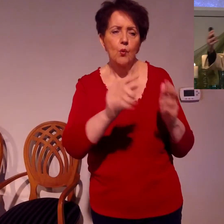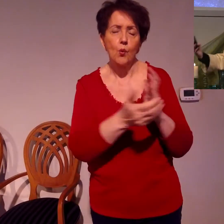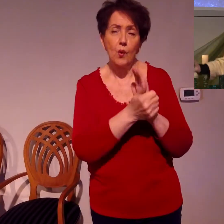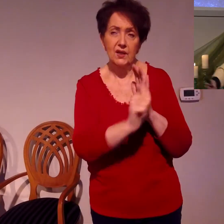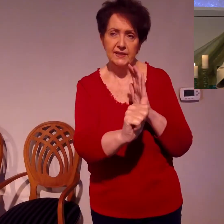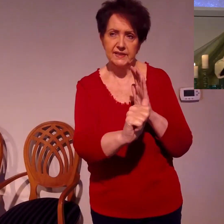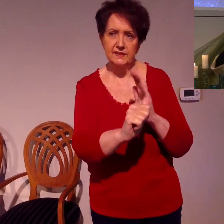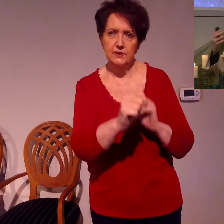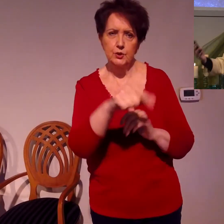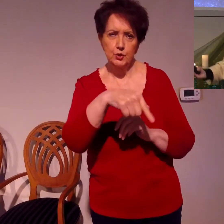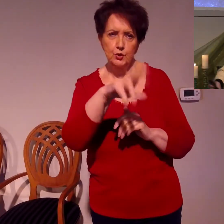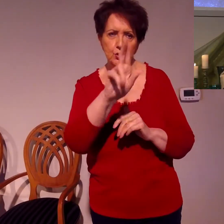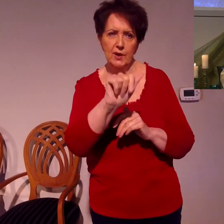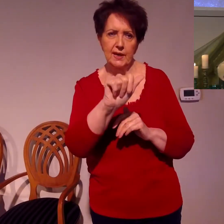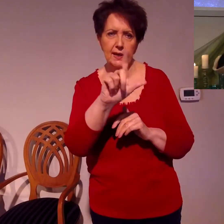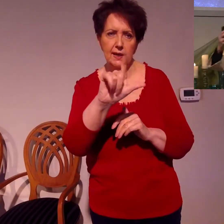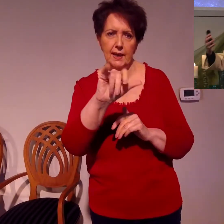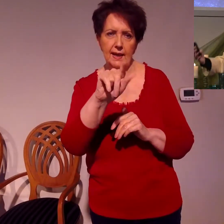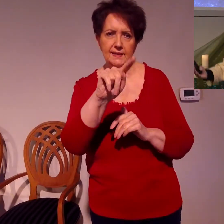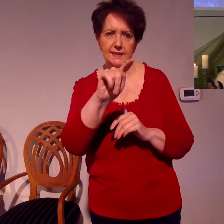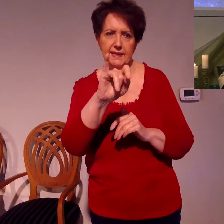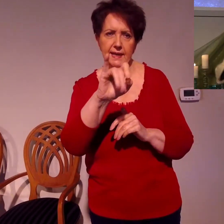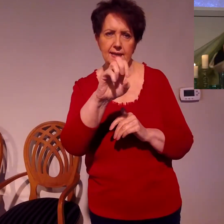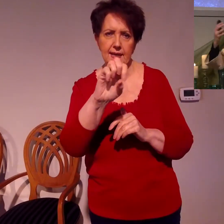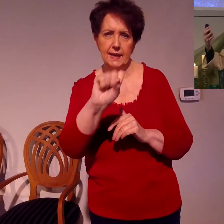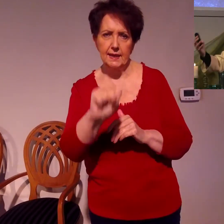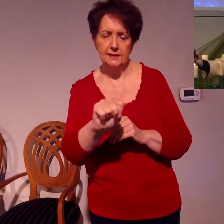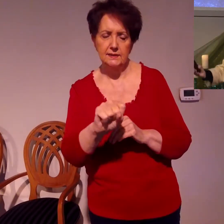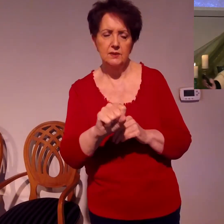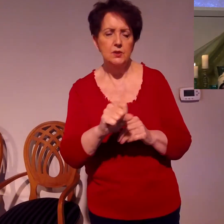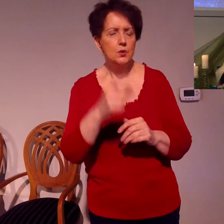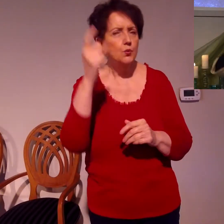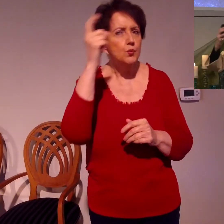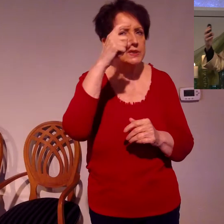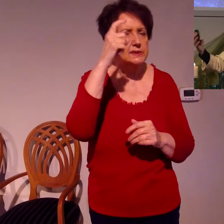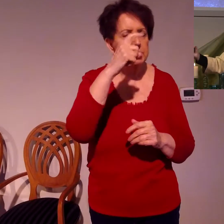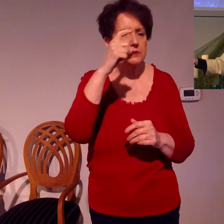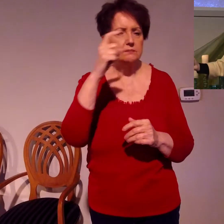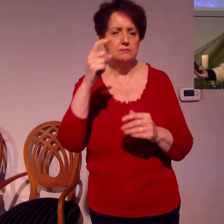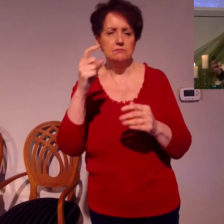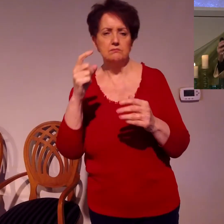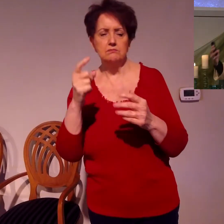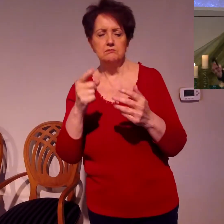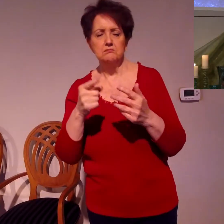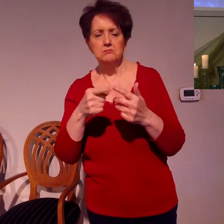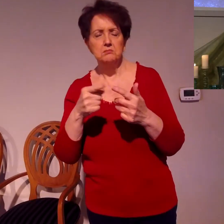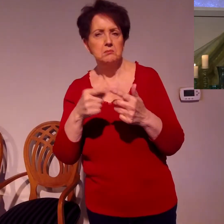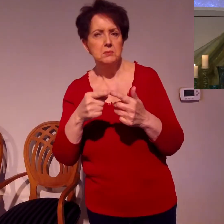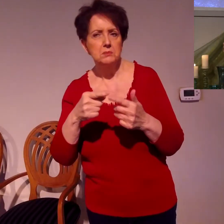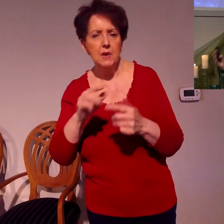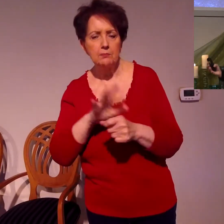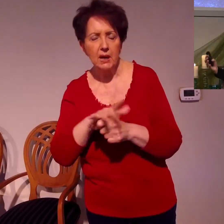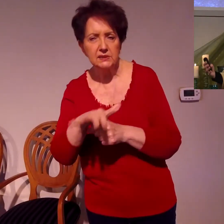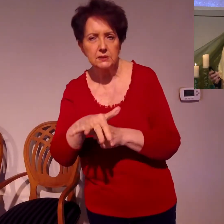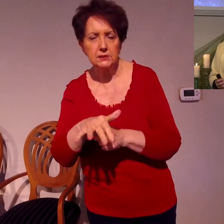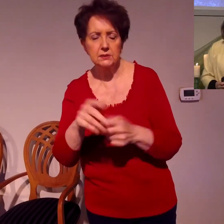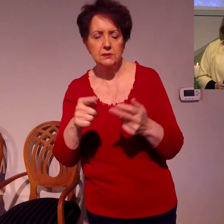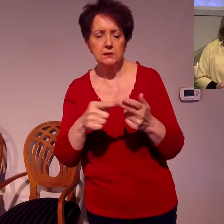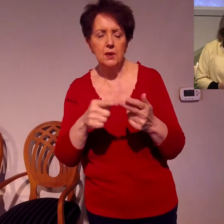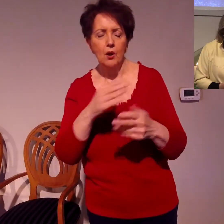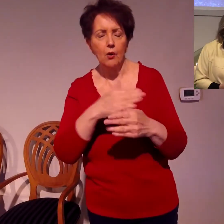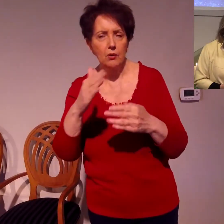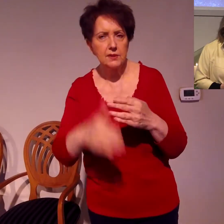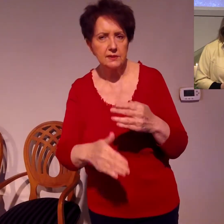what comes into expression is wisdom and abundance and wholeness. She's saying that God is the